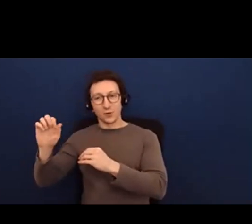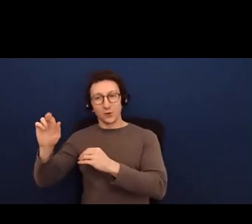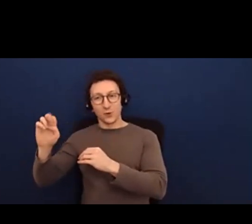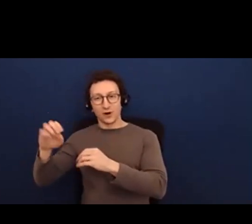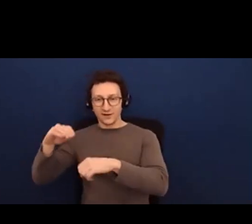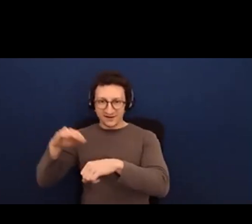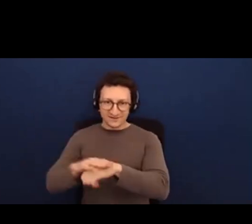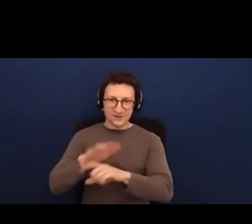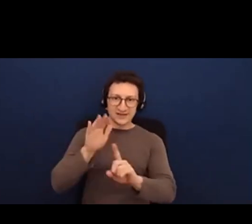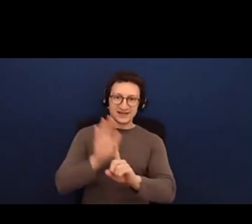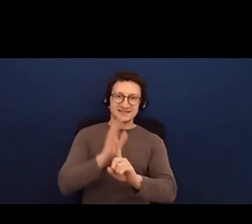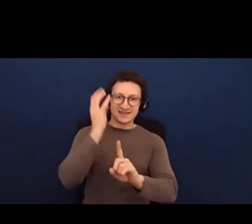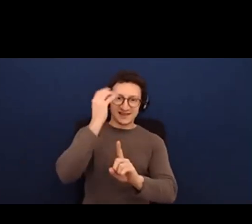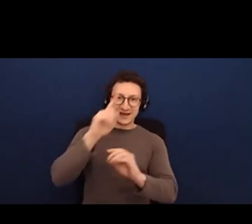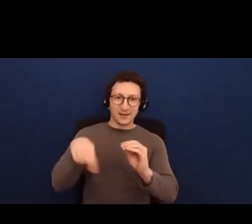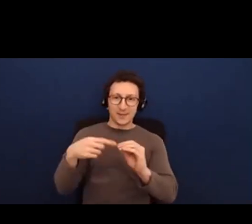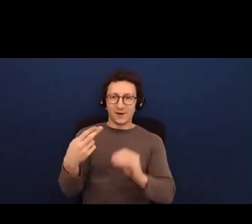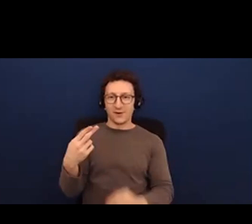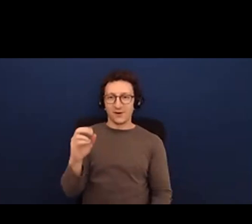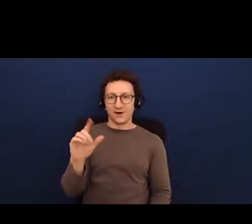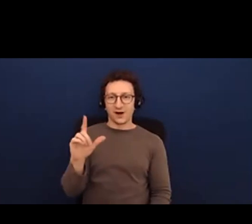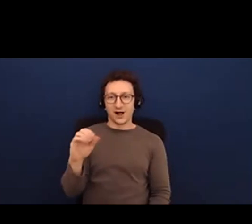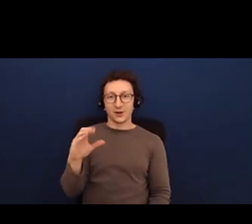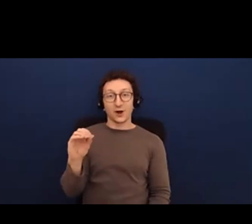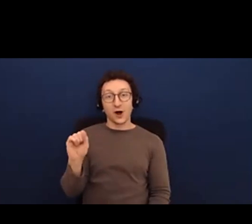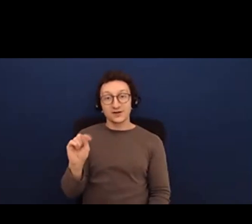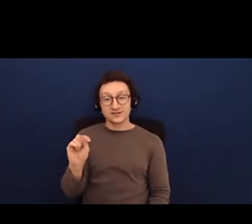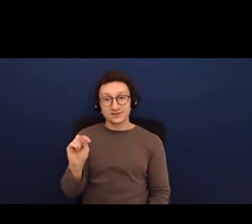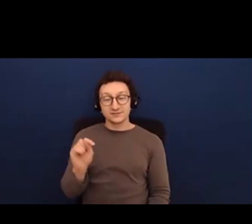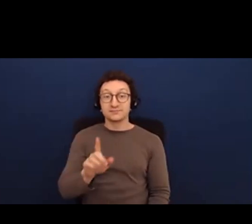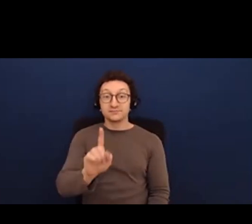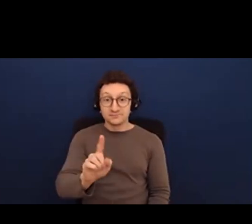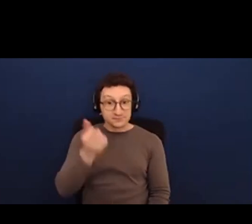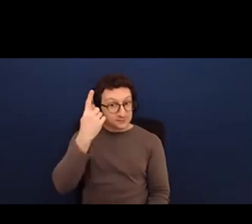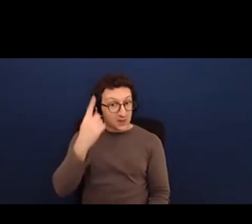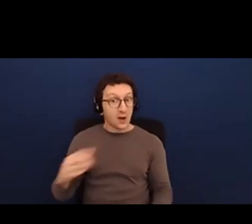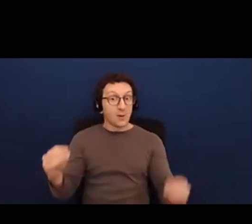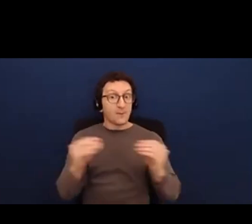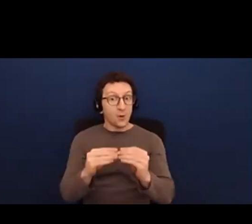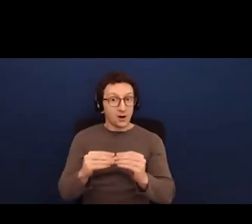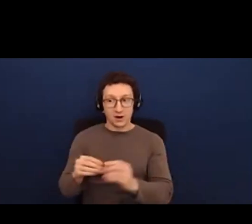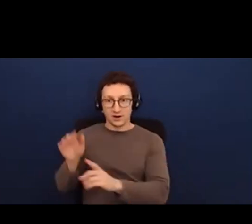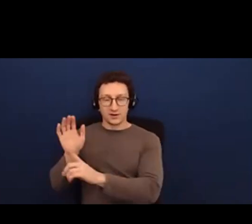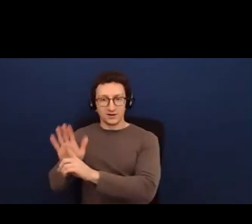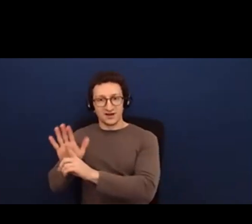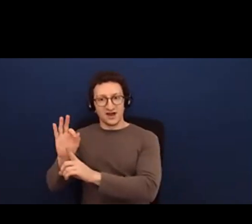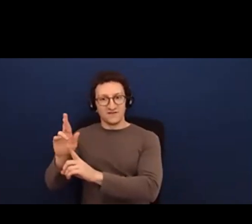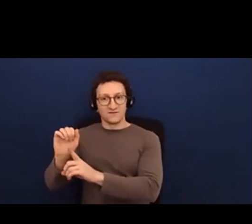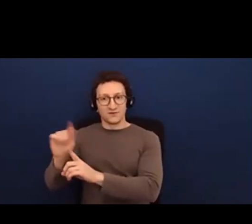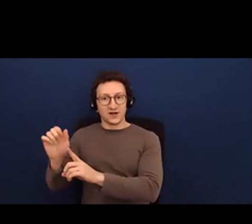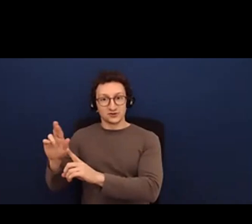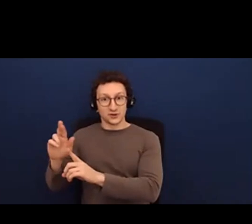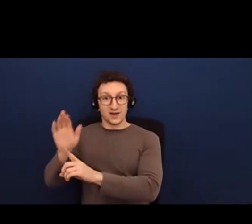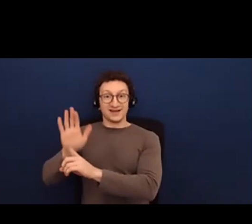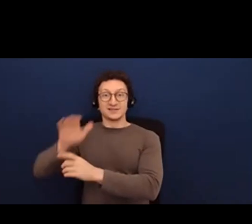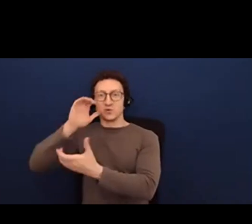very interesting thing. And it turns out that Mrs. Fraser was very, very upset because James